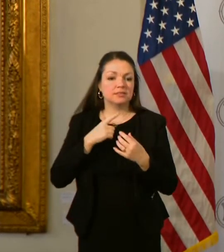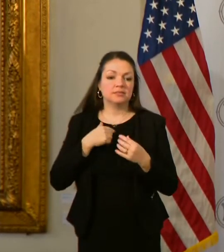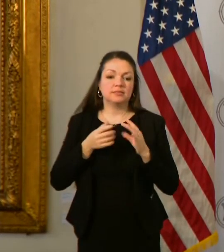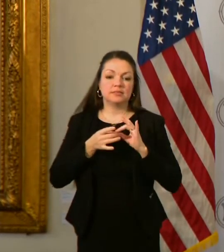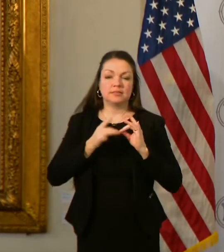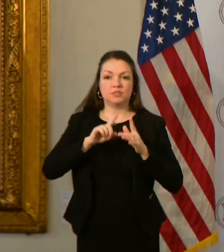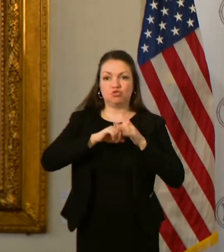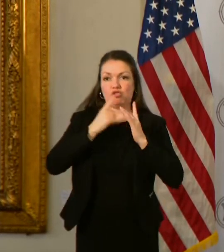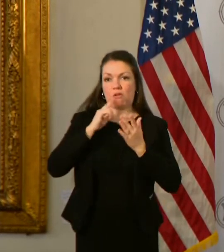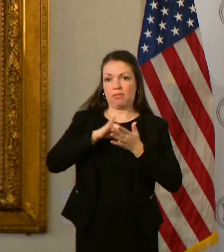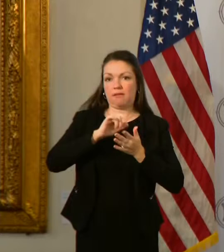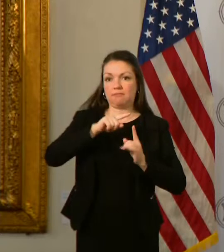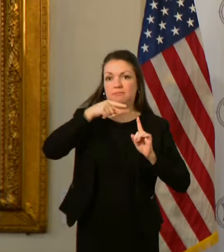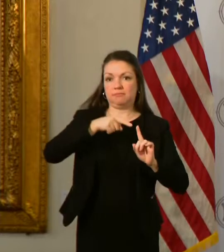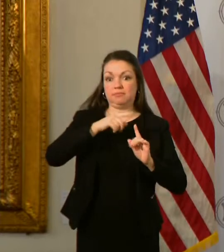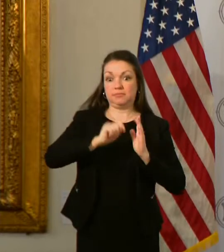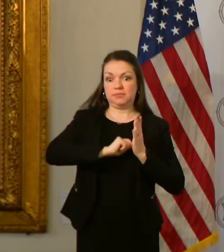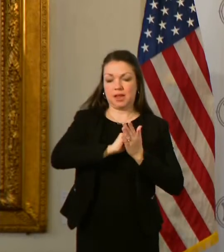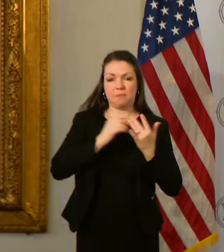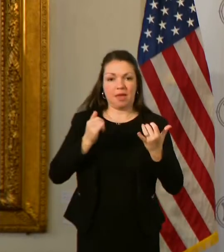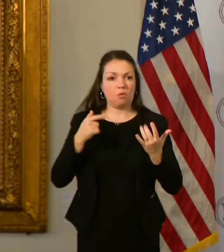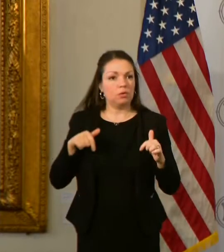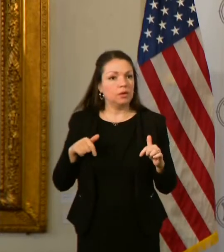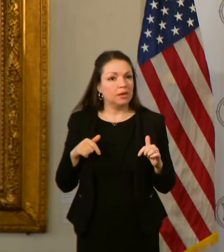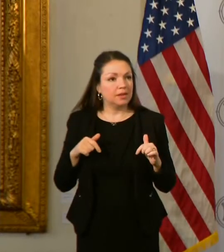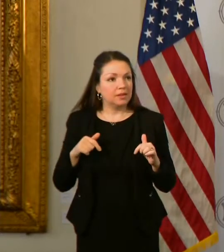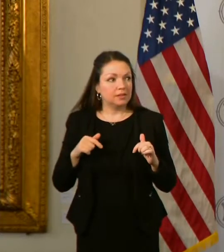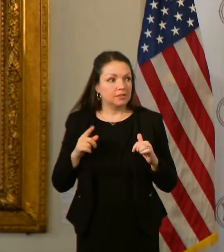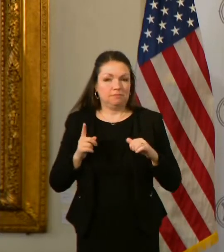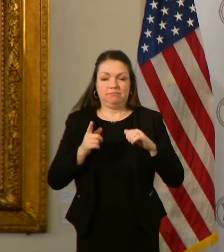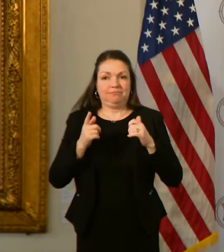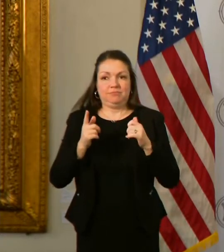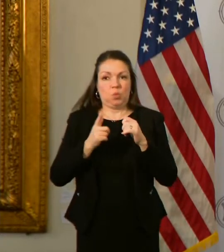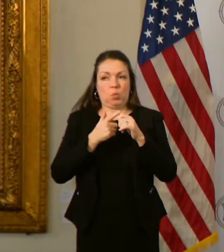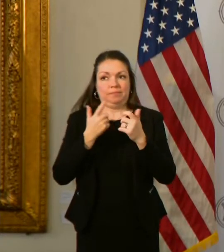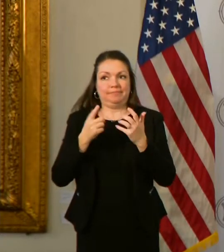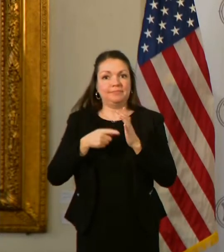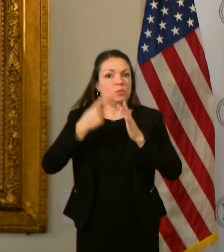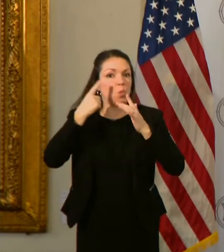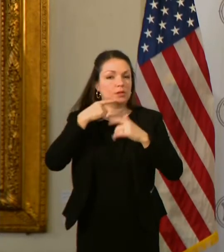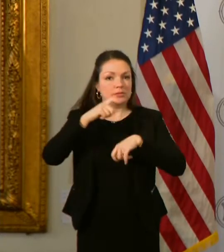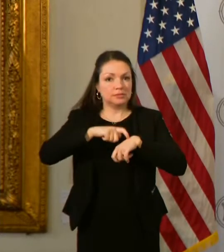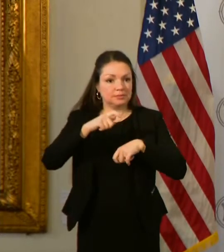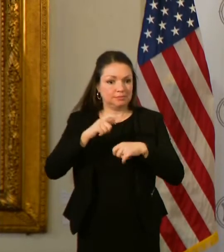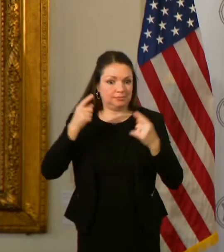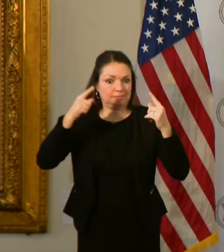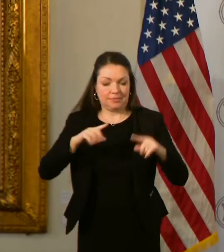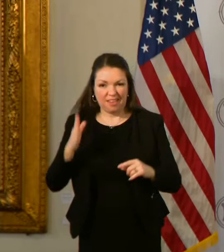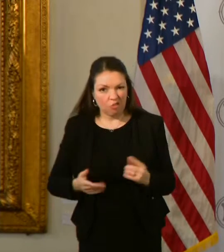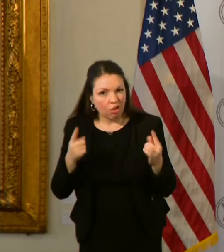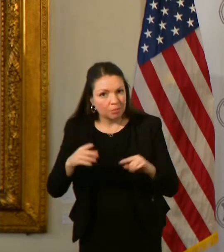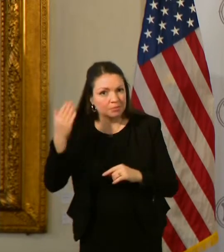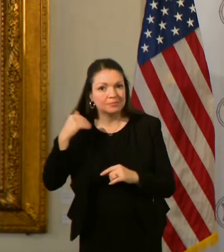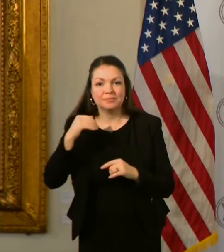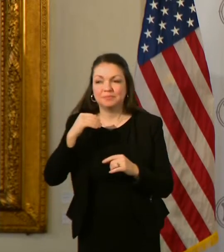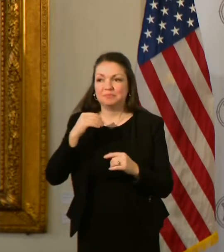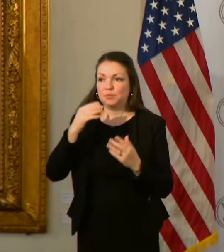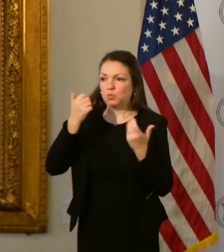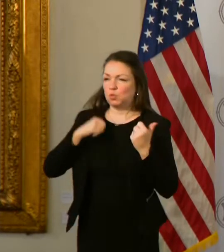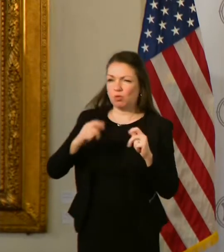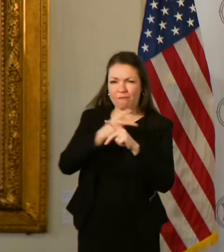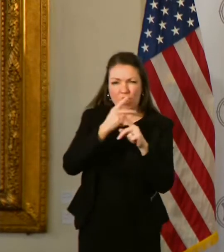this once-in-a-lifetime event that we find ourselves still trying to find our way out. And as we talk about the state of our